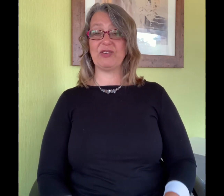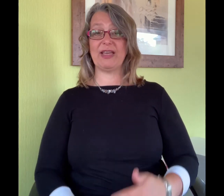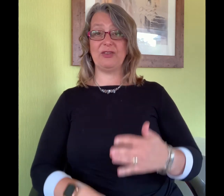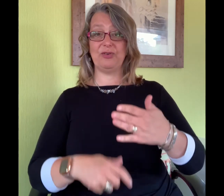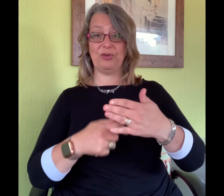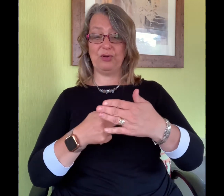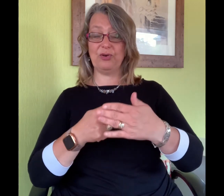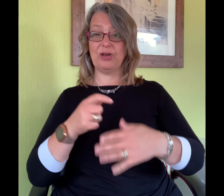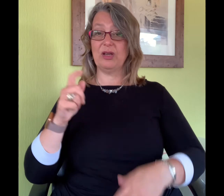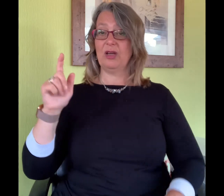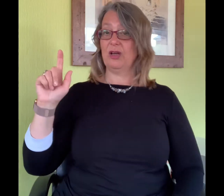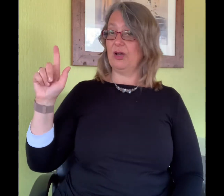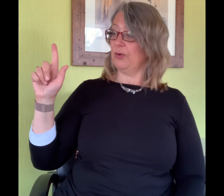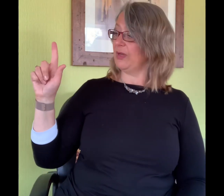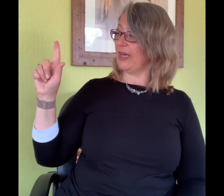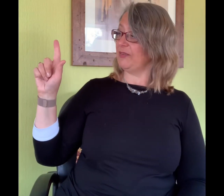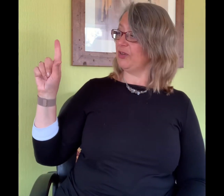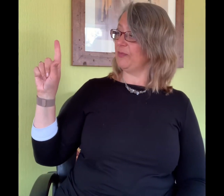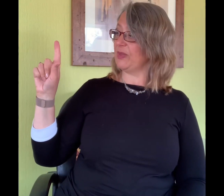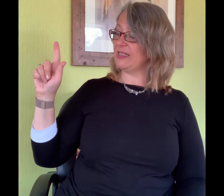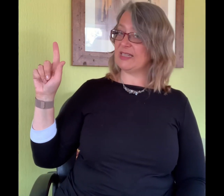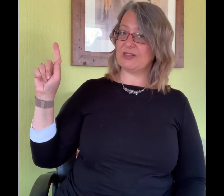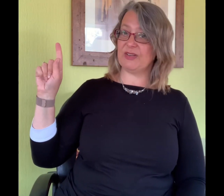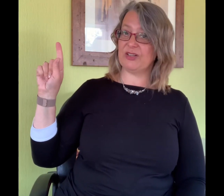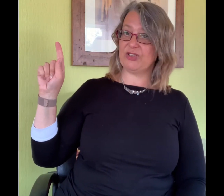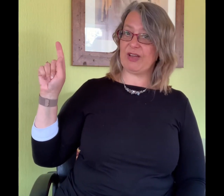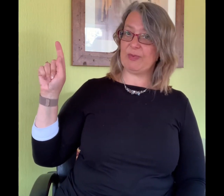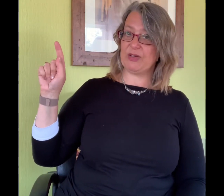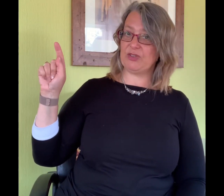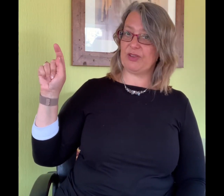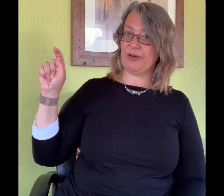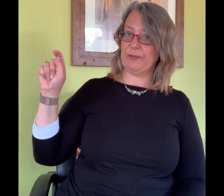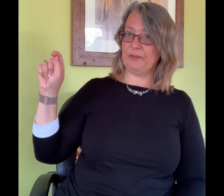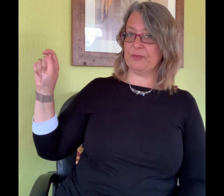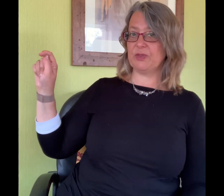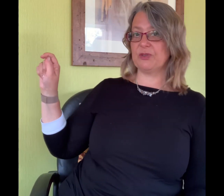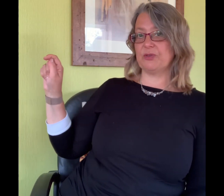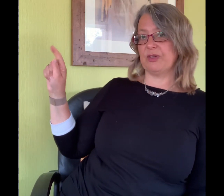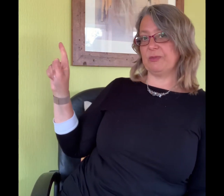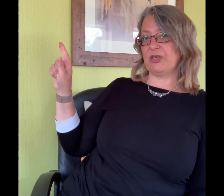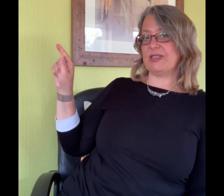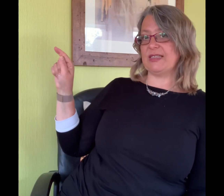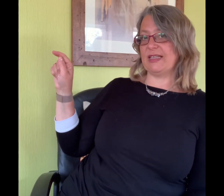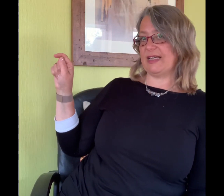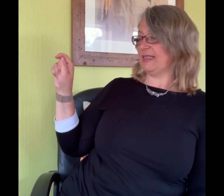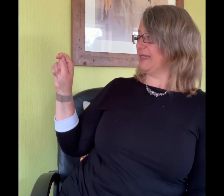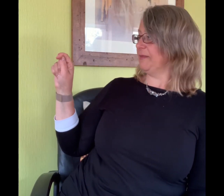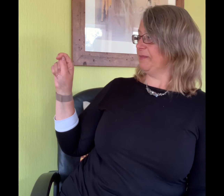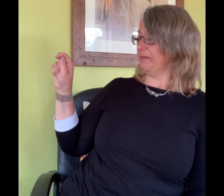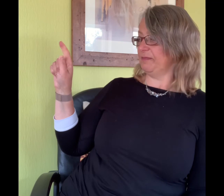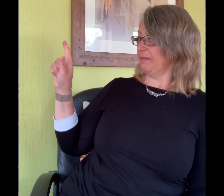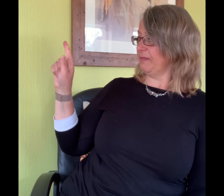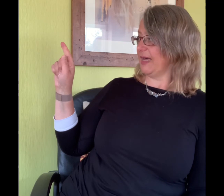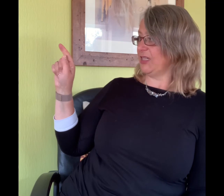through the lock. Well, you have your index finger and you wrap it around your thumb, so I hope you can see that hand